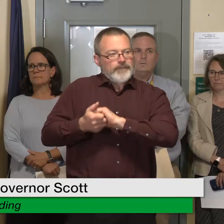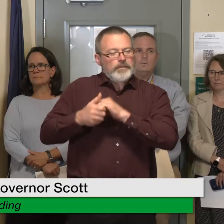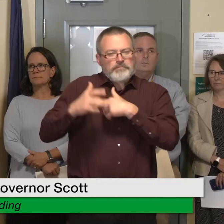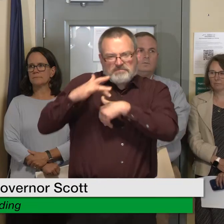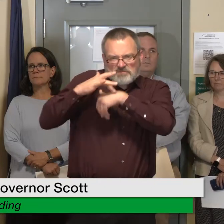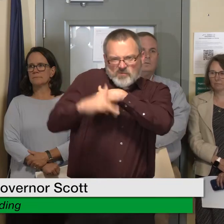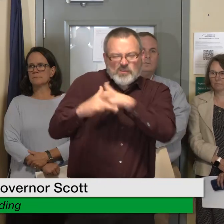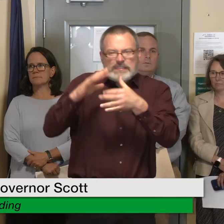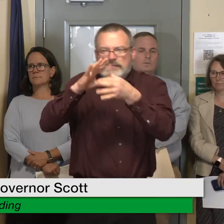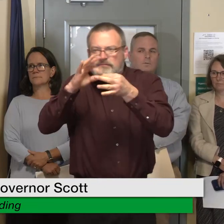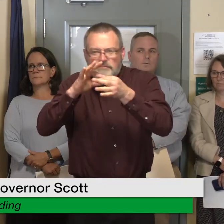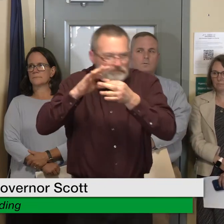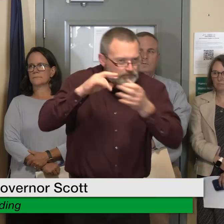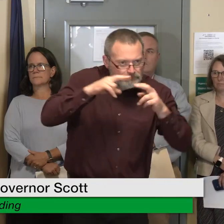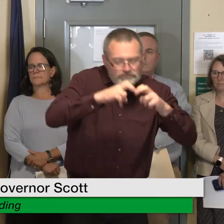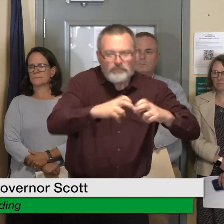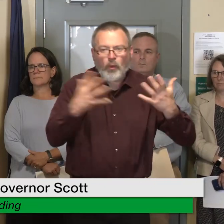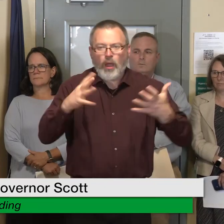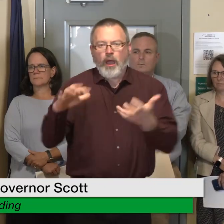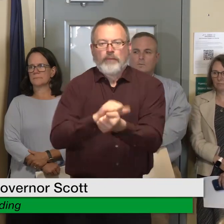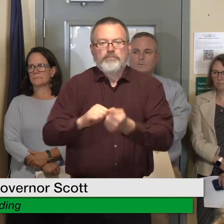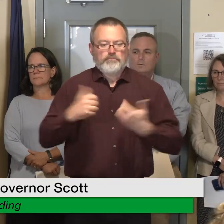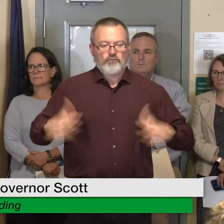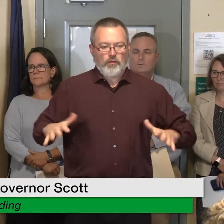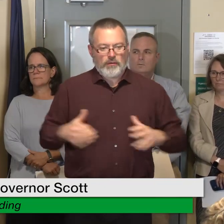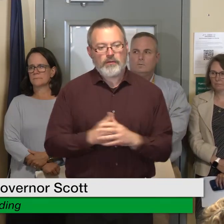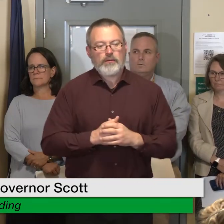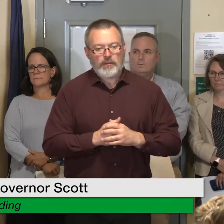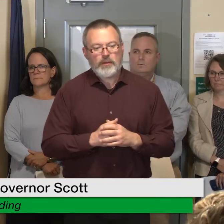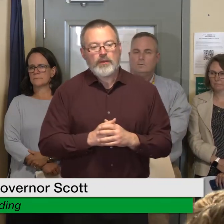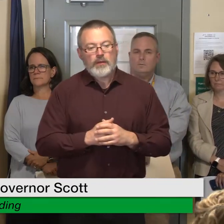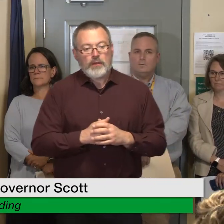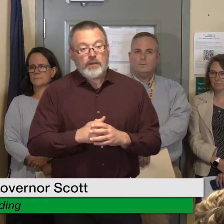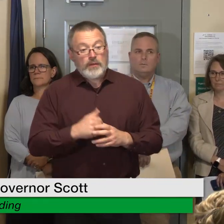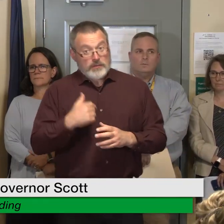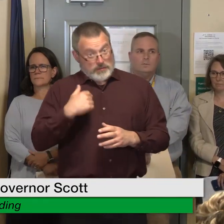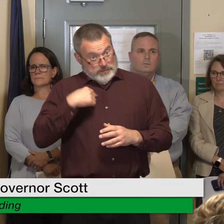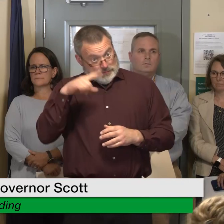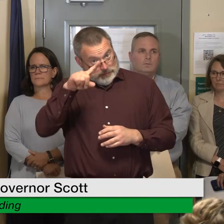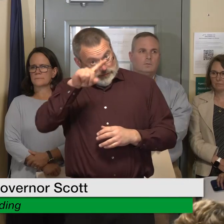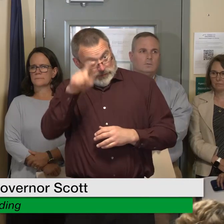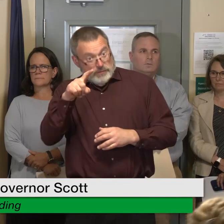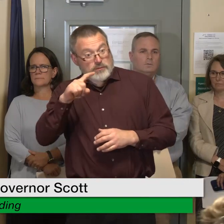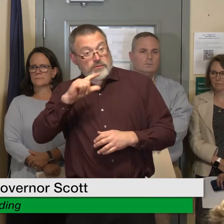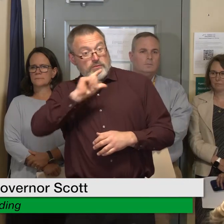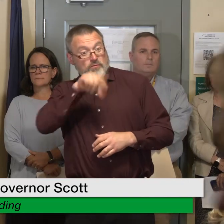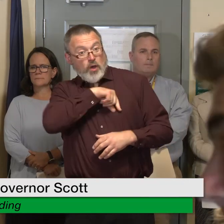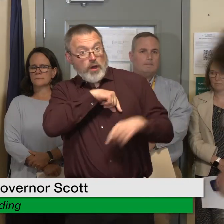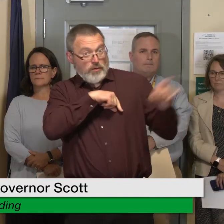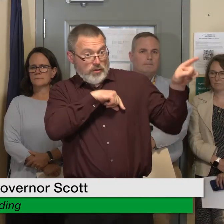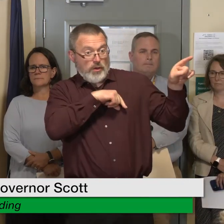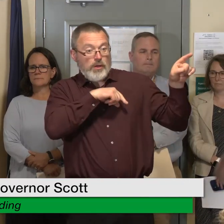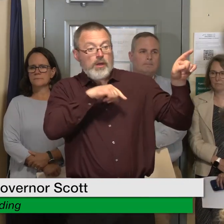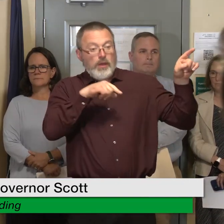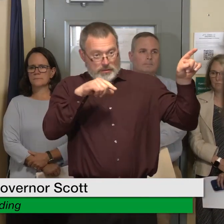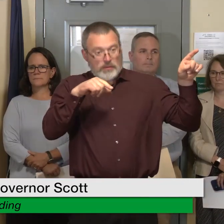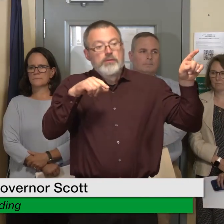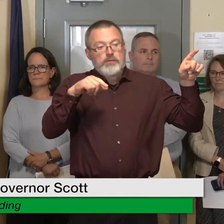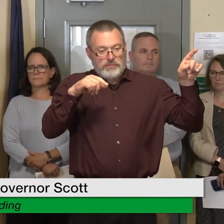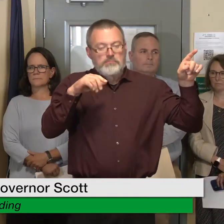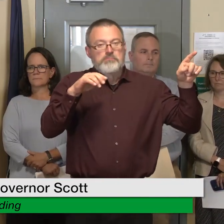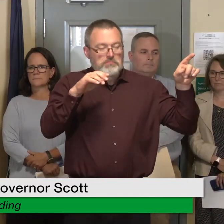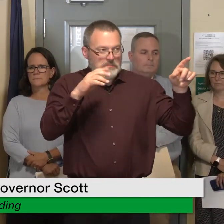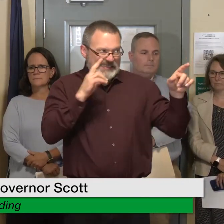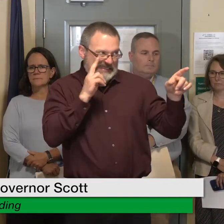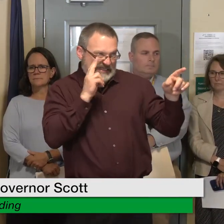will determine if the state qualifies for a federal major disaster declaration. And if we